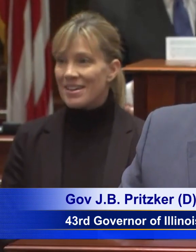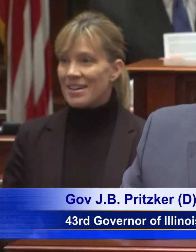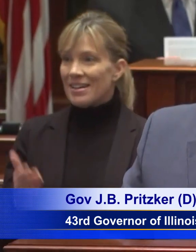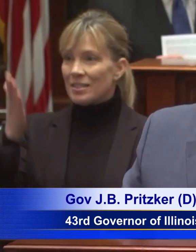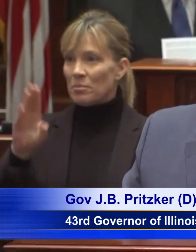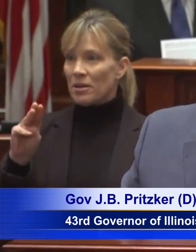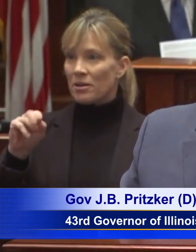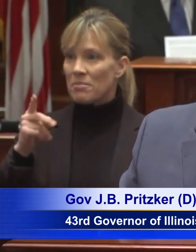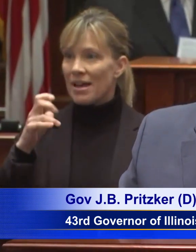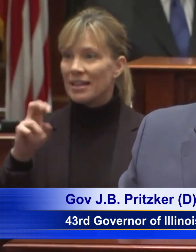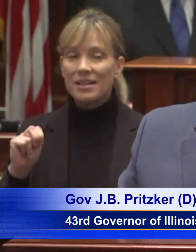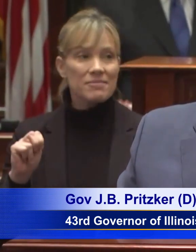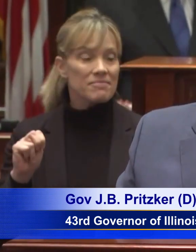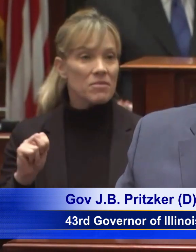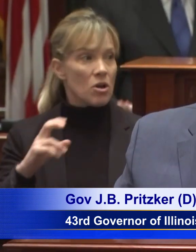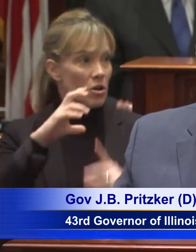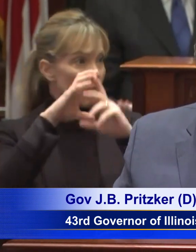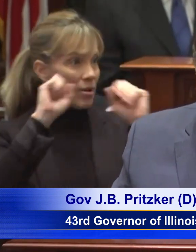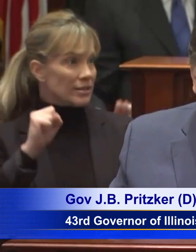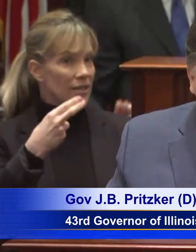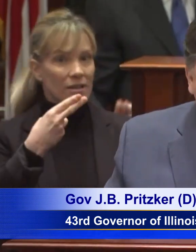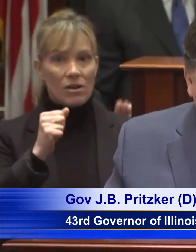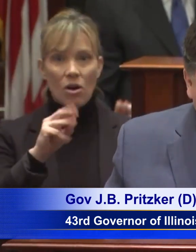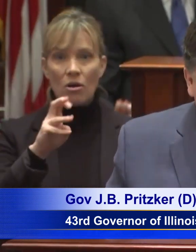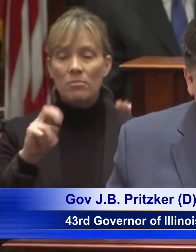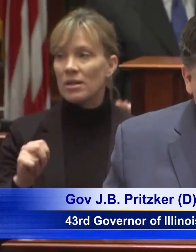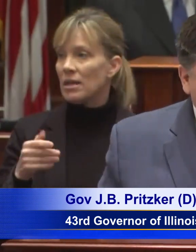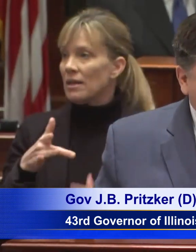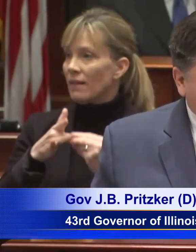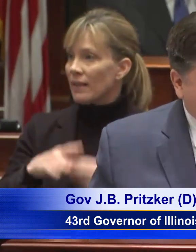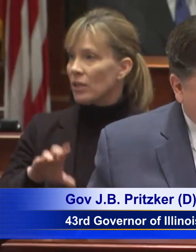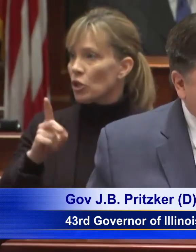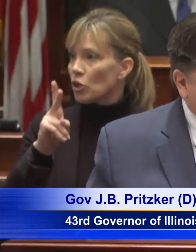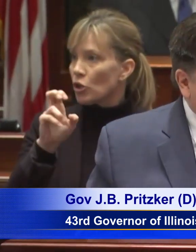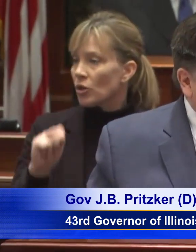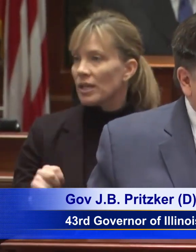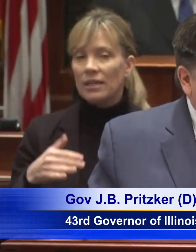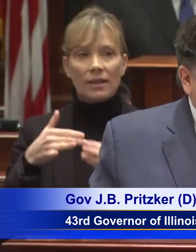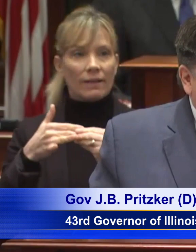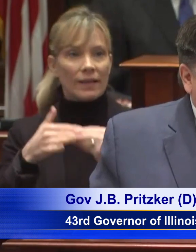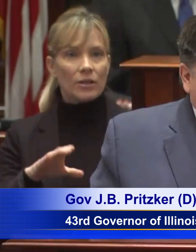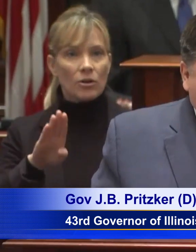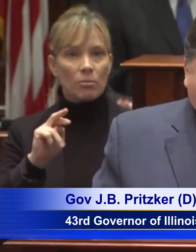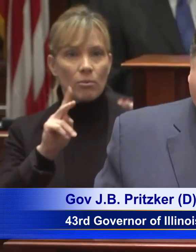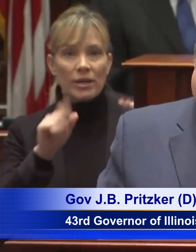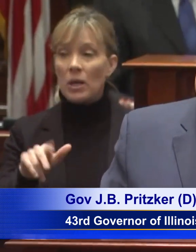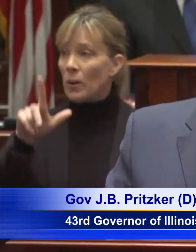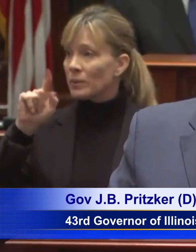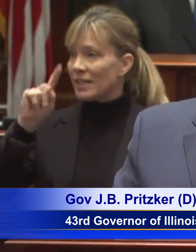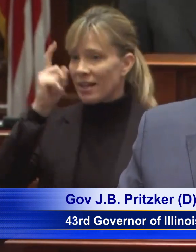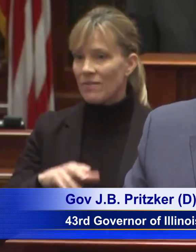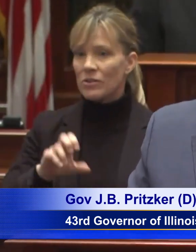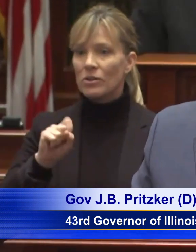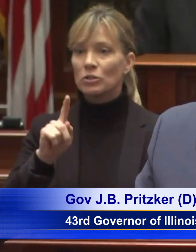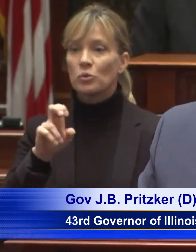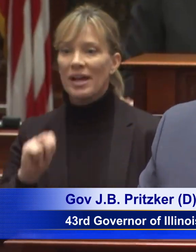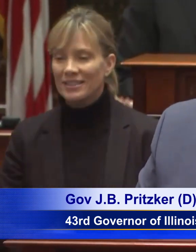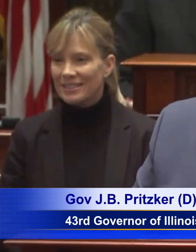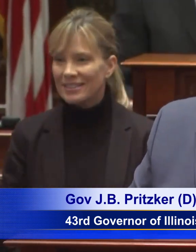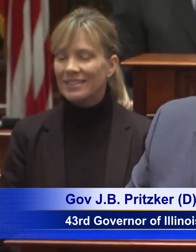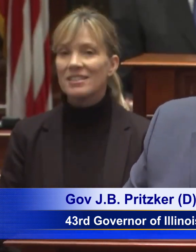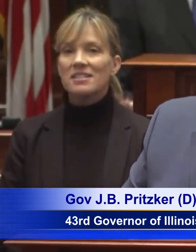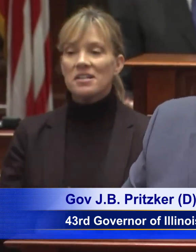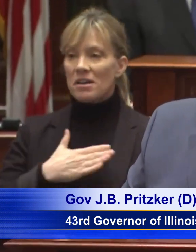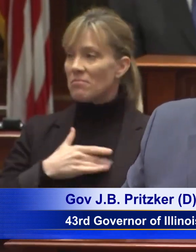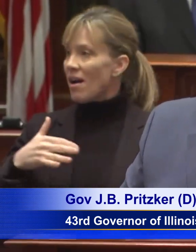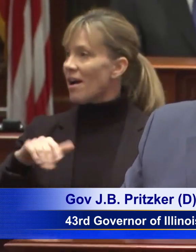Speaker Madigan, President Harmon, Leader Durkin, Leader Brady, Lieutenant Governor Stratton,